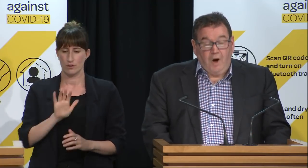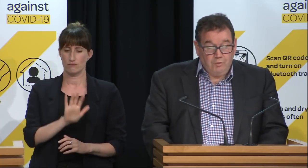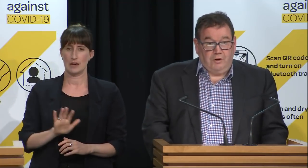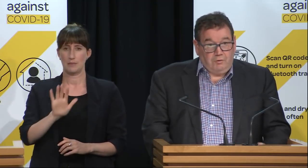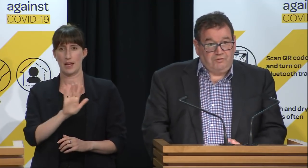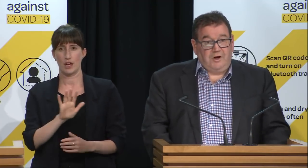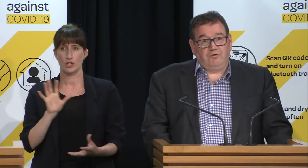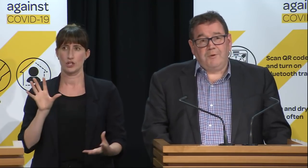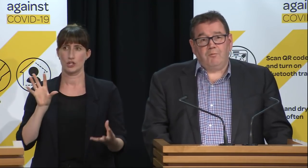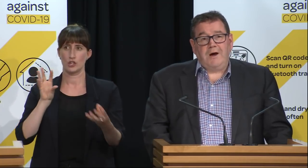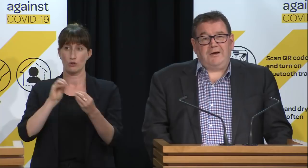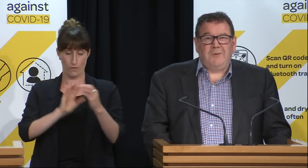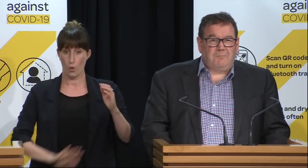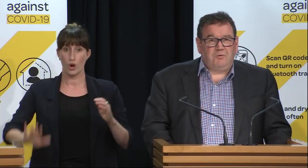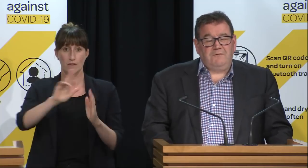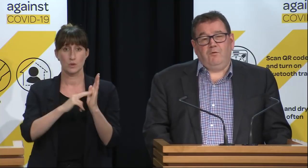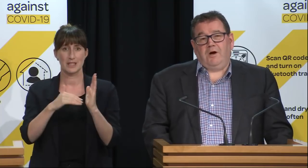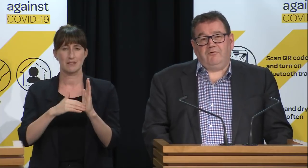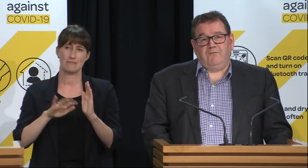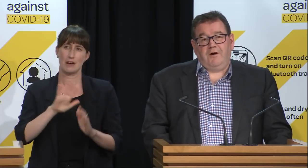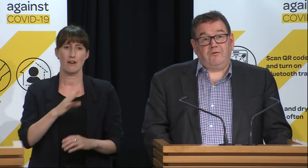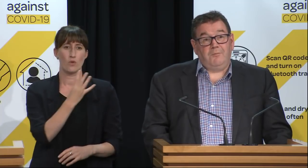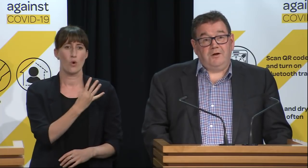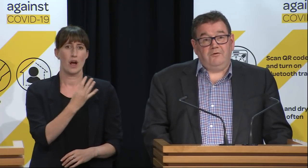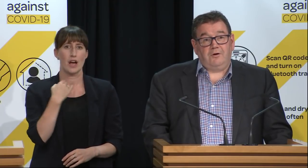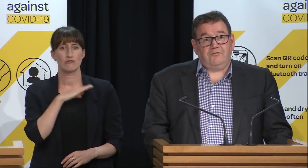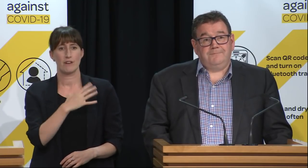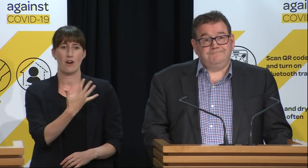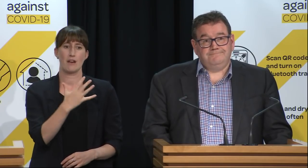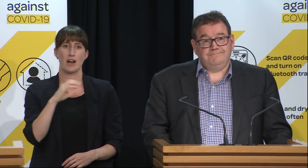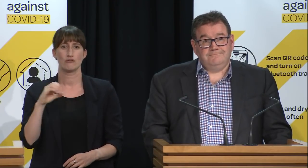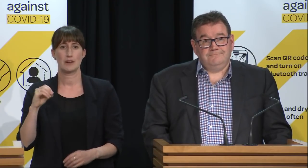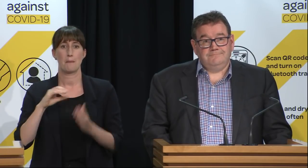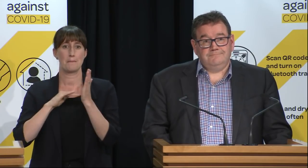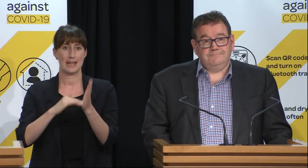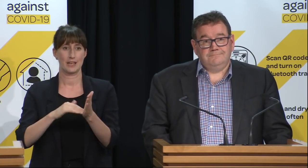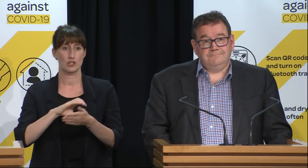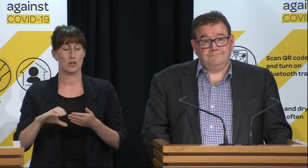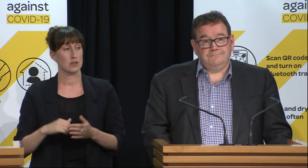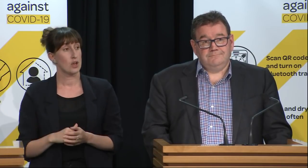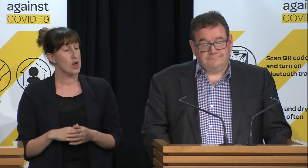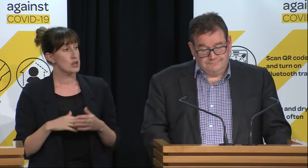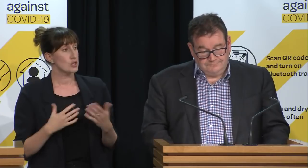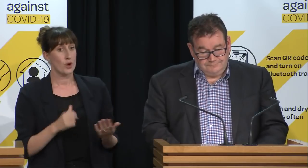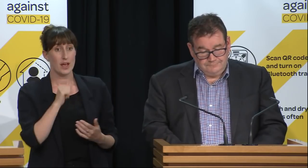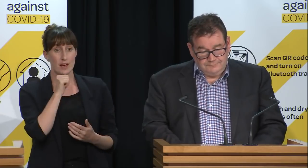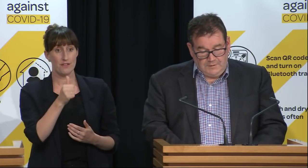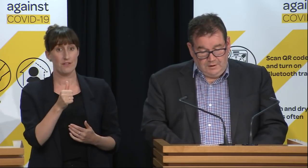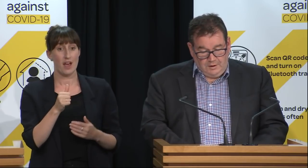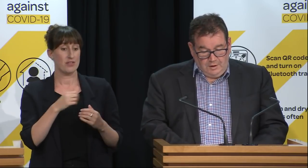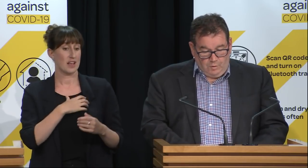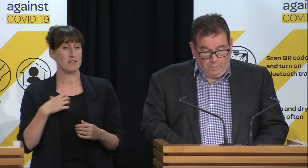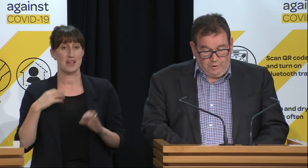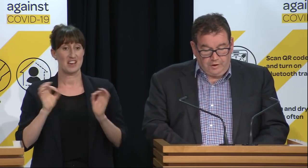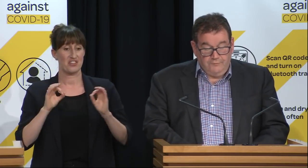got here, total across the country, would be around about between $400 and $500 million. Country $400 to $500 million had it not yo-yoed